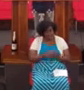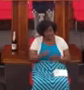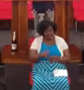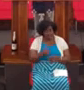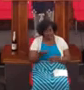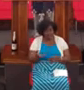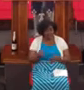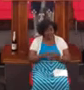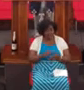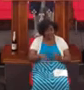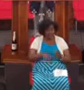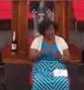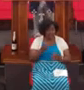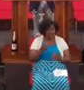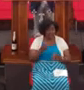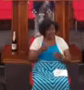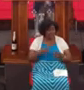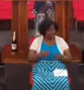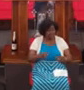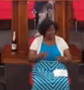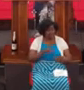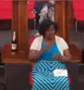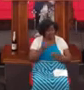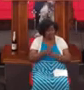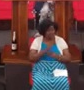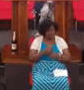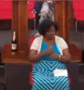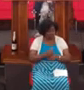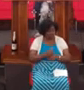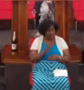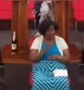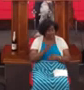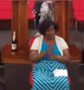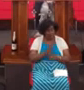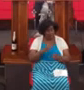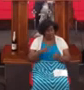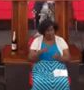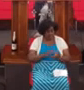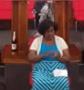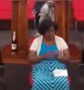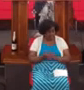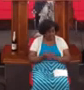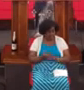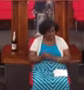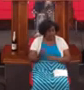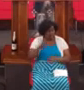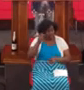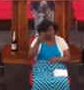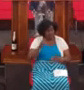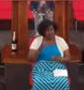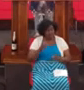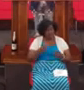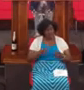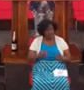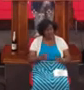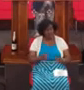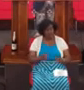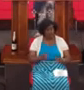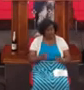that was out of order was going to be addressed by Jesus. Because his